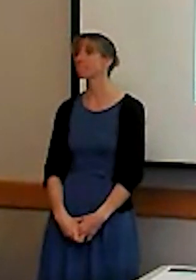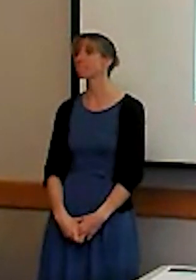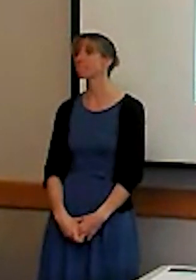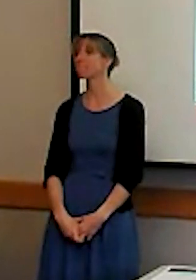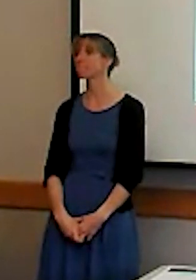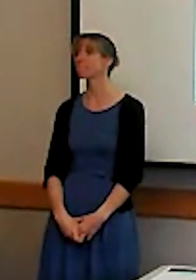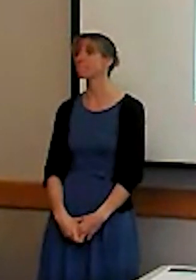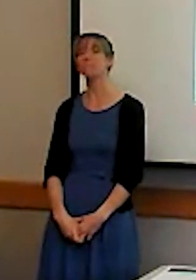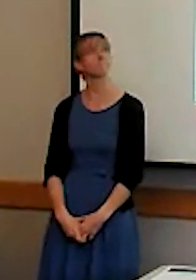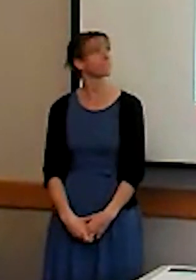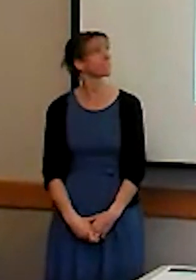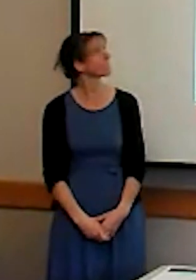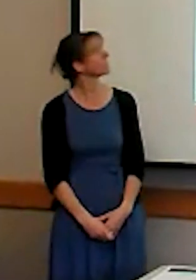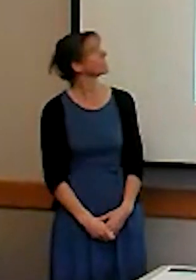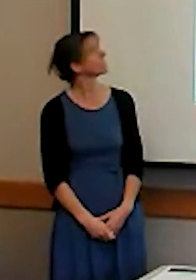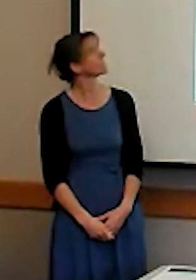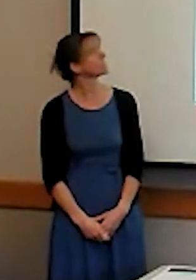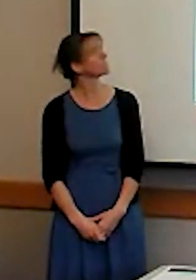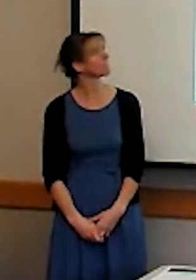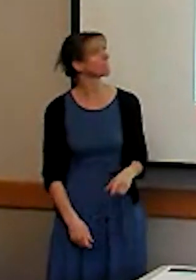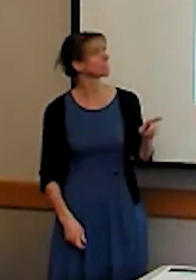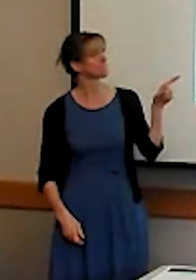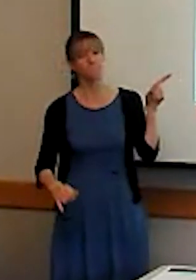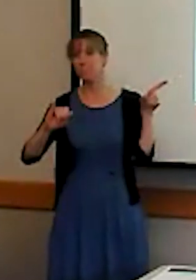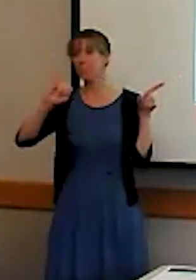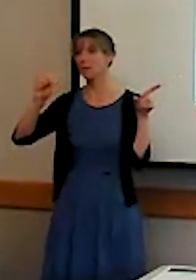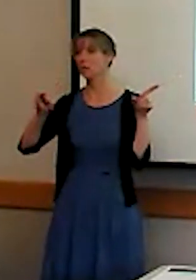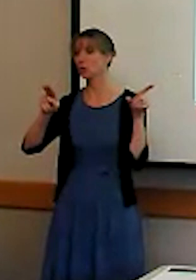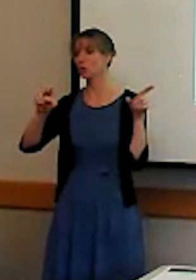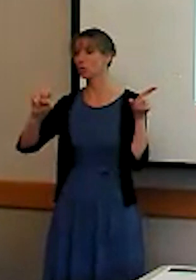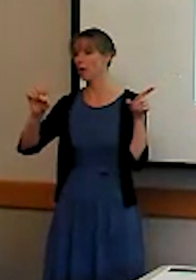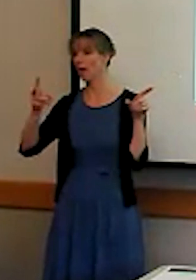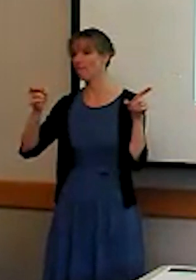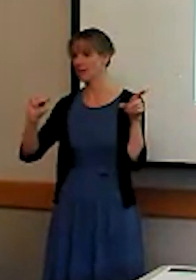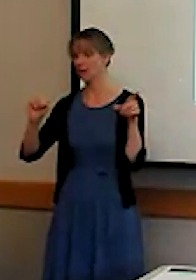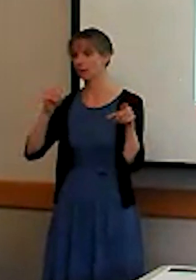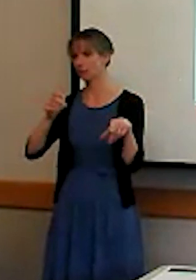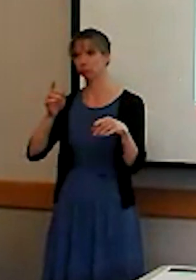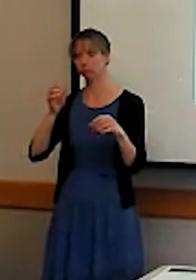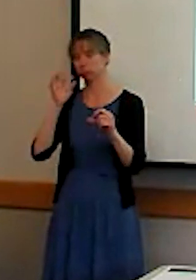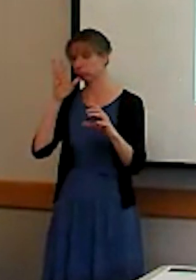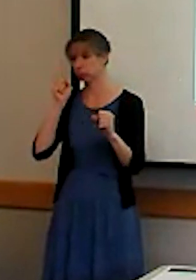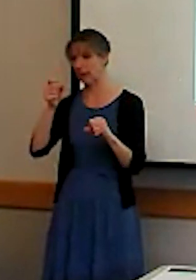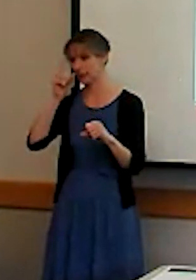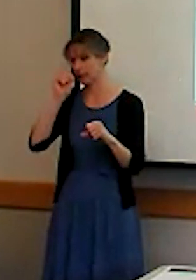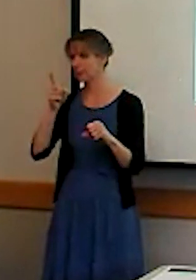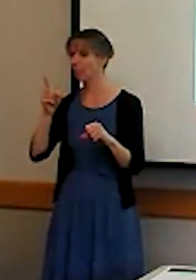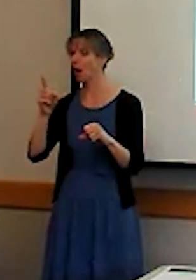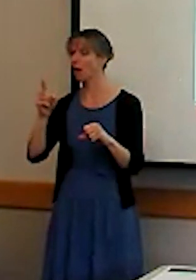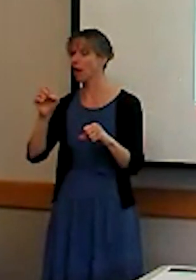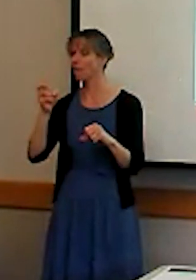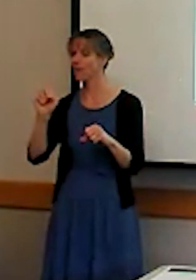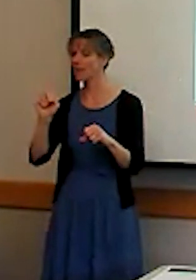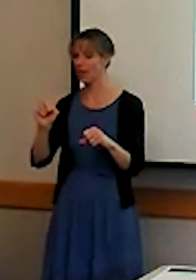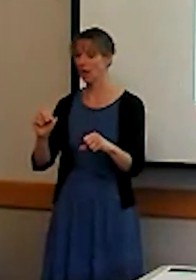This is the June oven. The June oven is amazing. It's a smart oven that's countertop, and it can see a